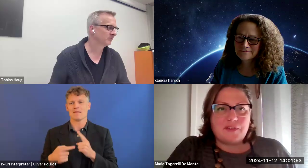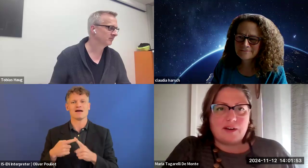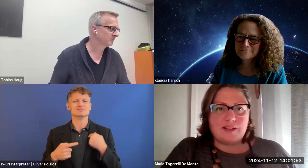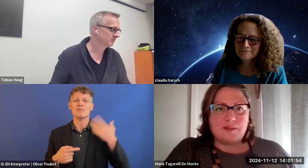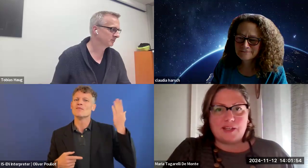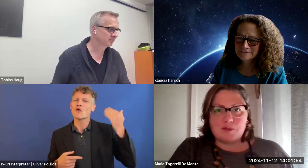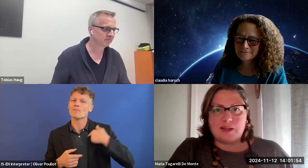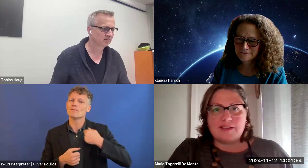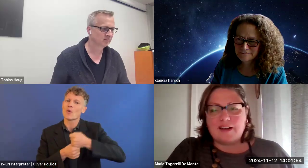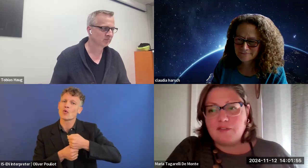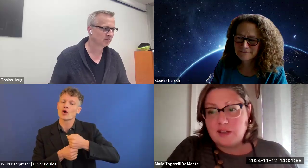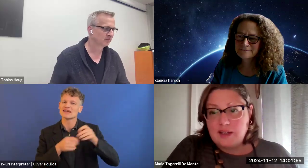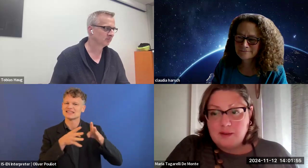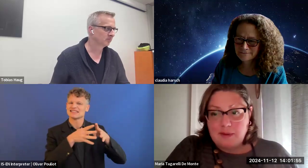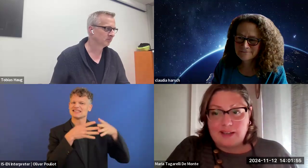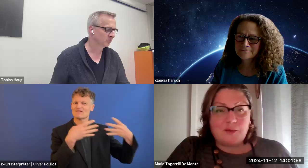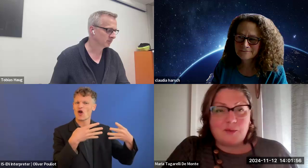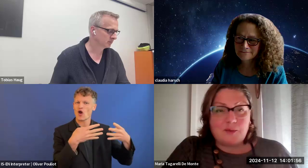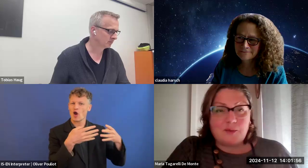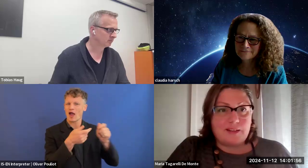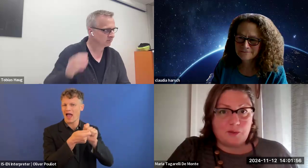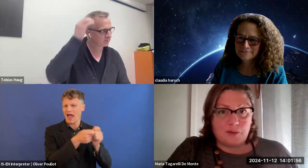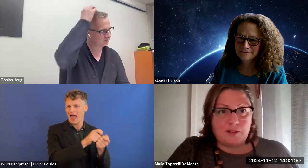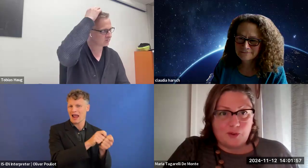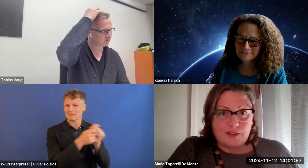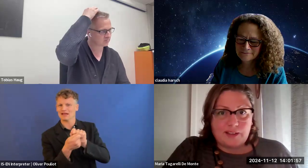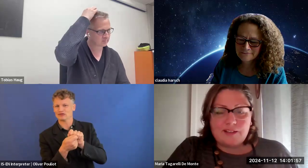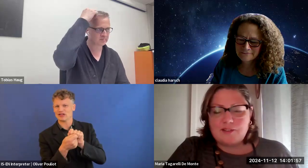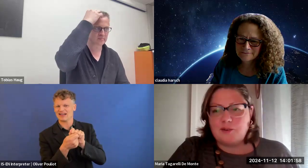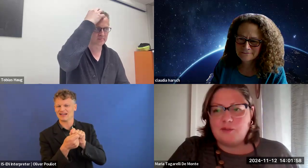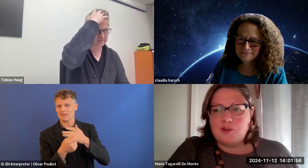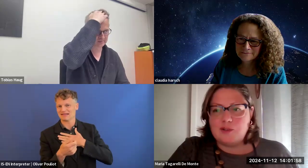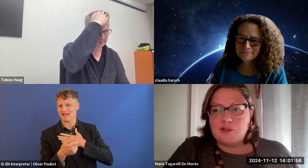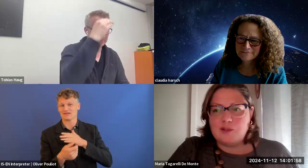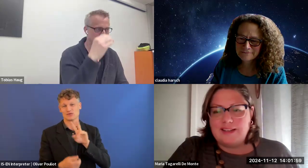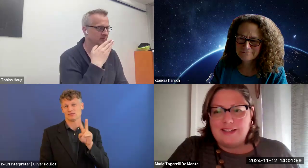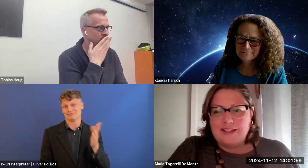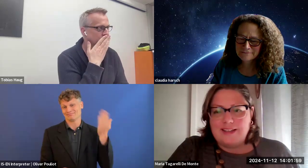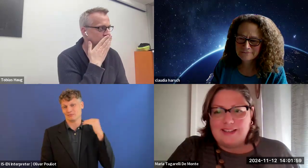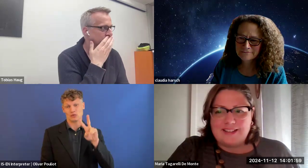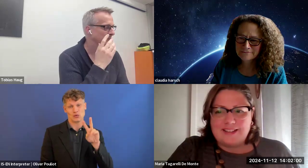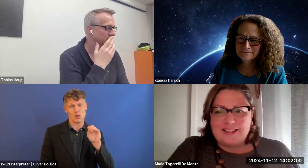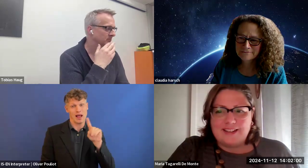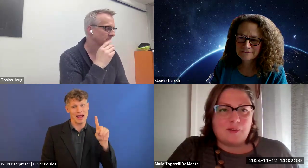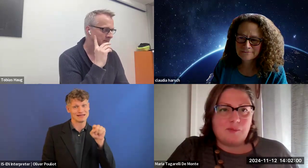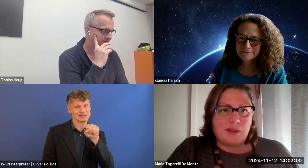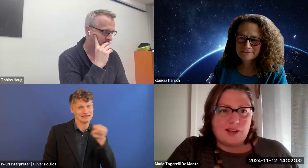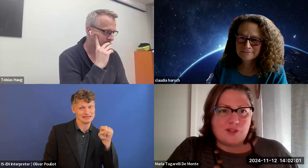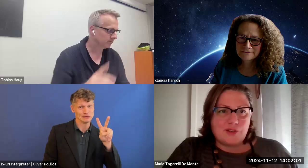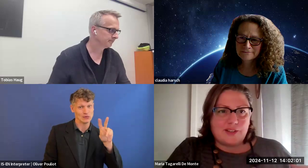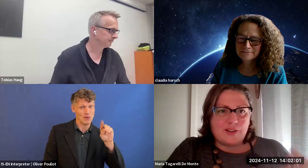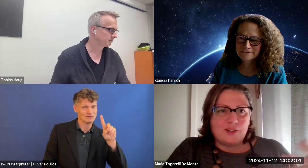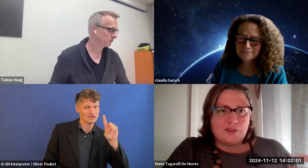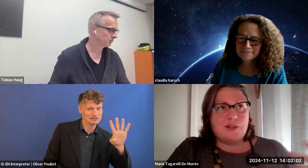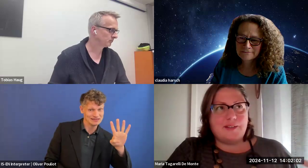the CFR adaptation myself back in 2011 to 2014. So of course, it's a